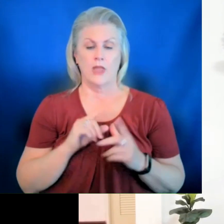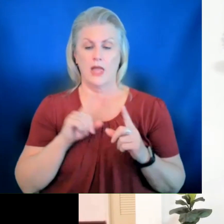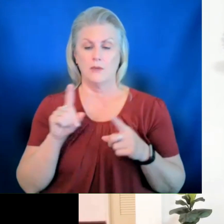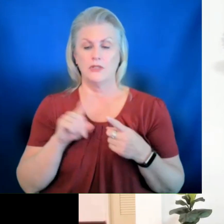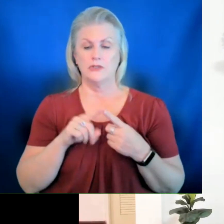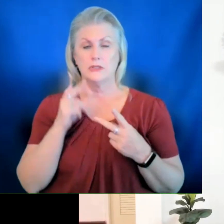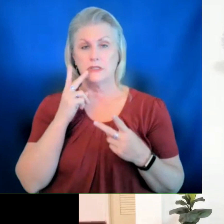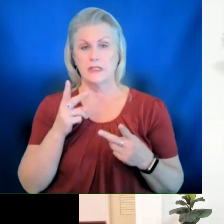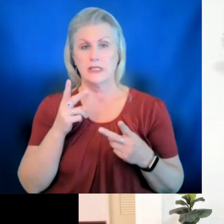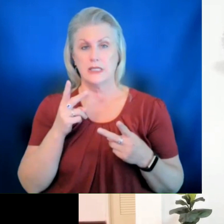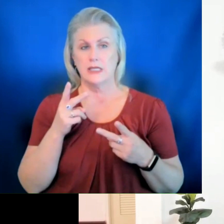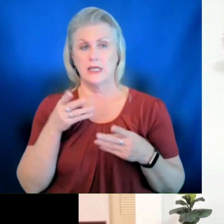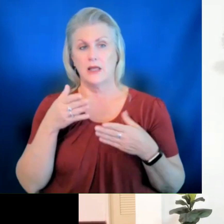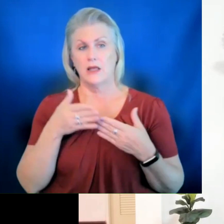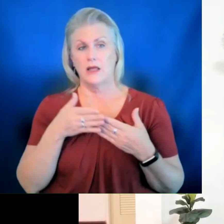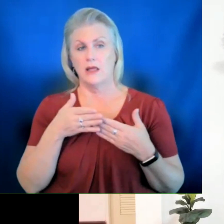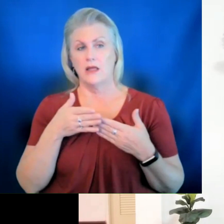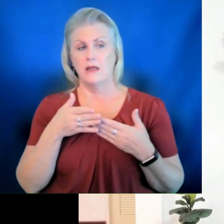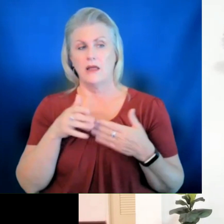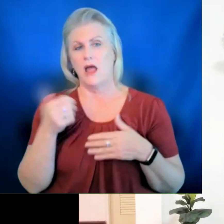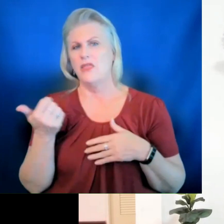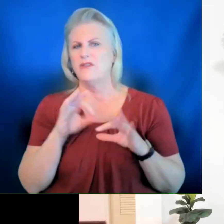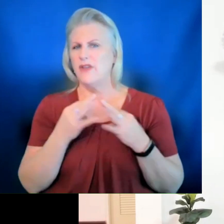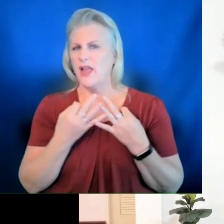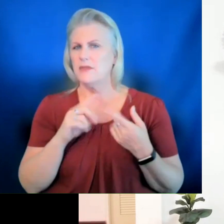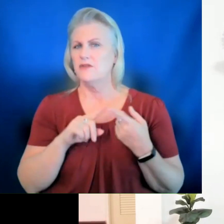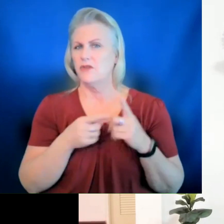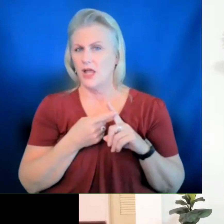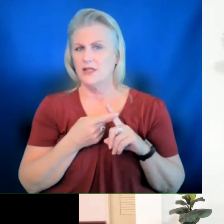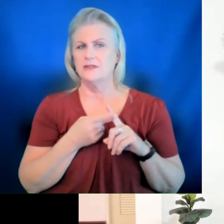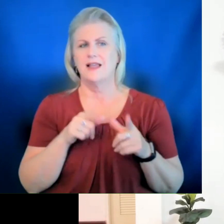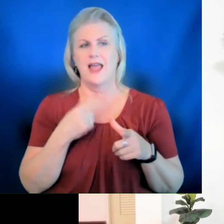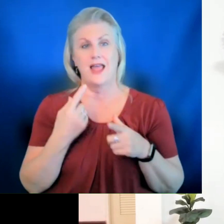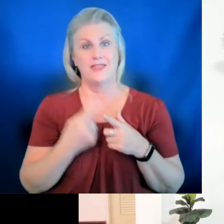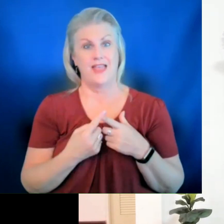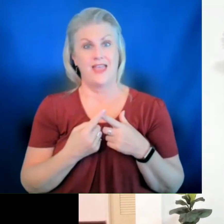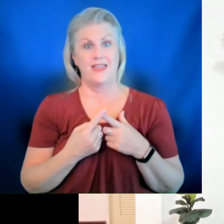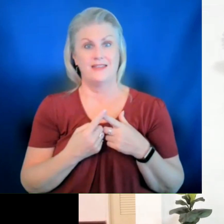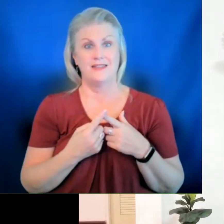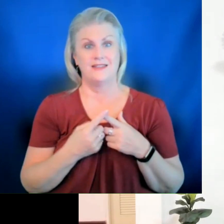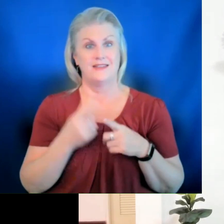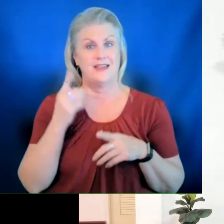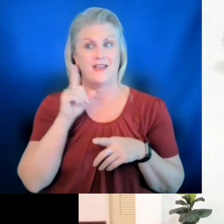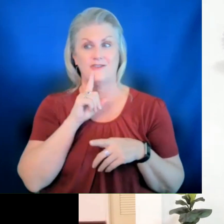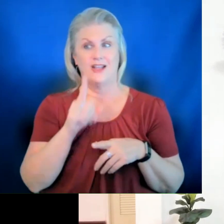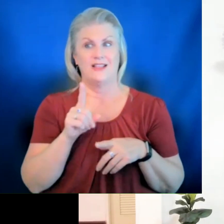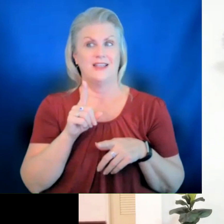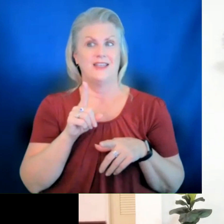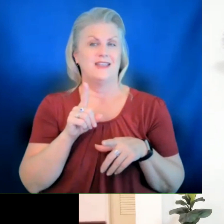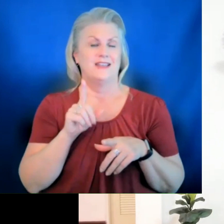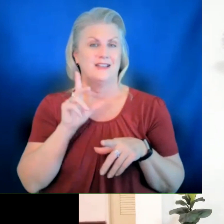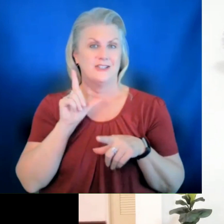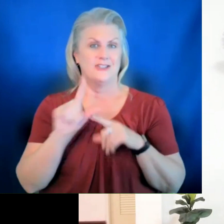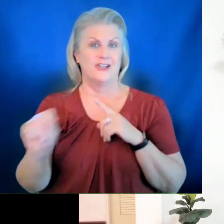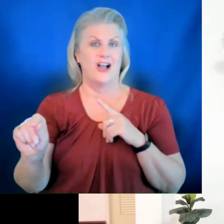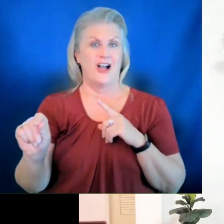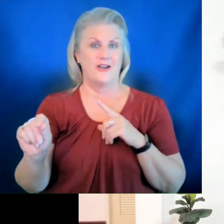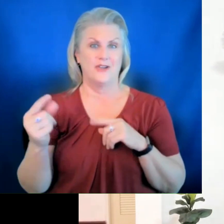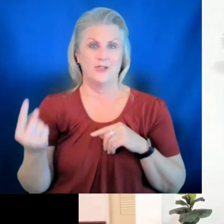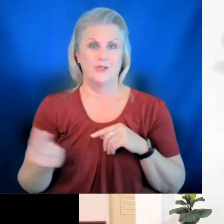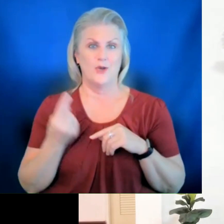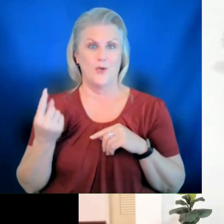I went to see the rest of my family, friends, and then I embarked on my solo traveling. And I